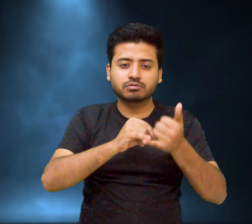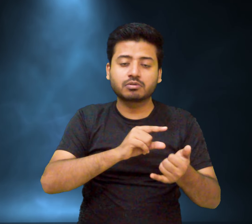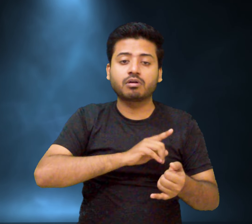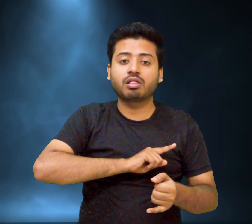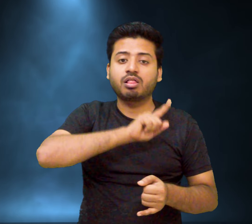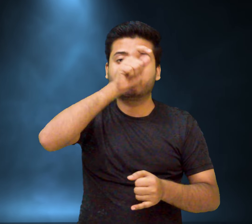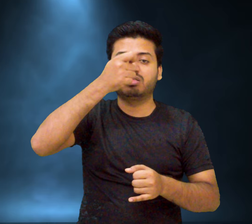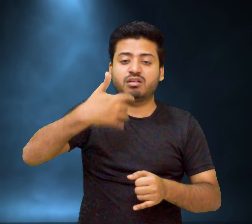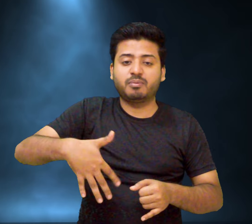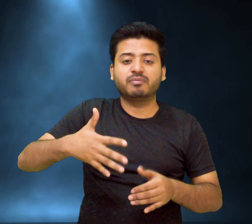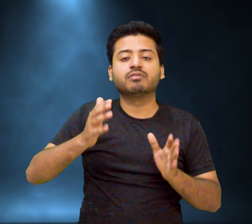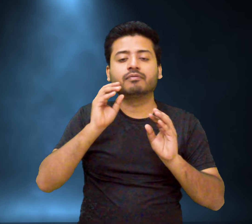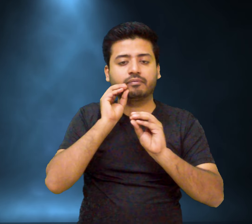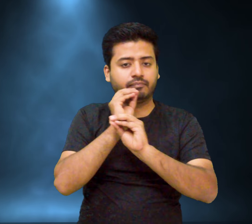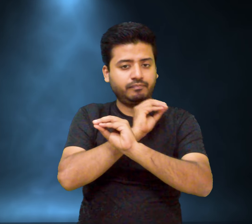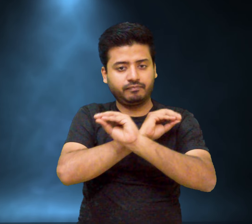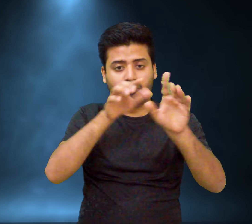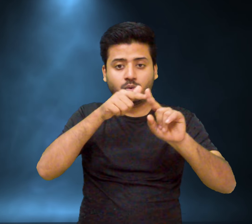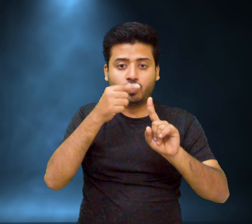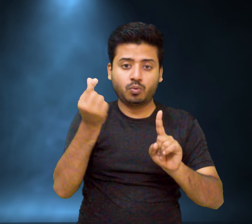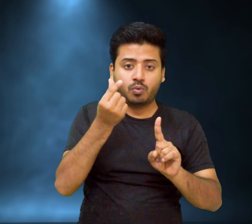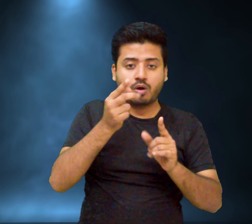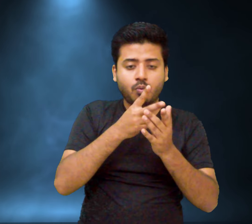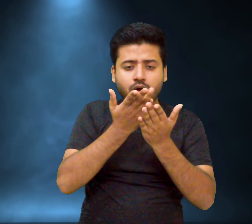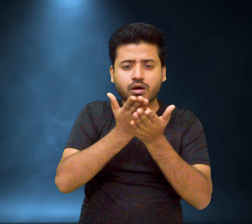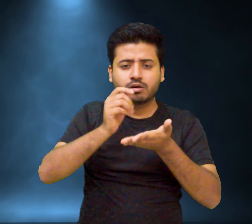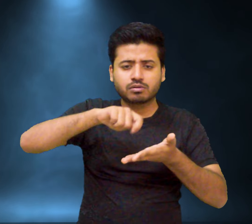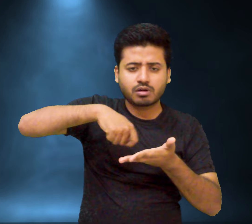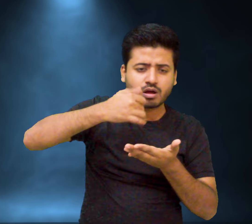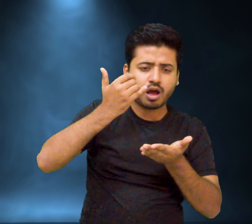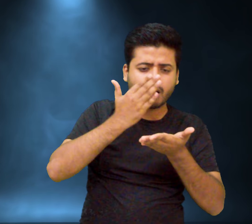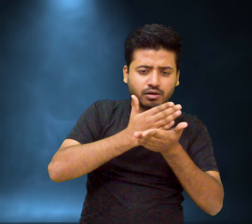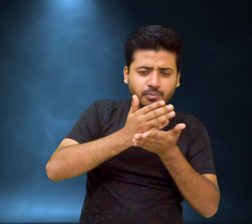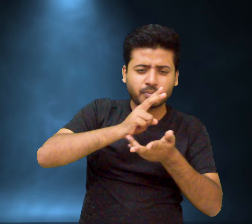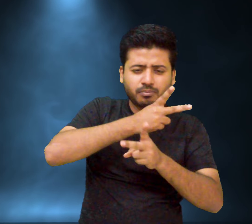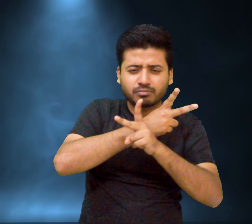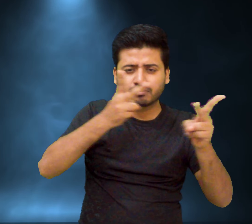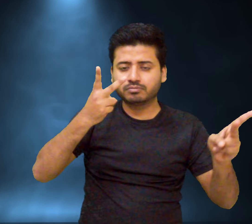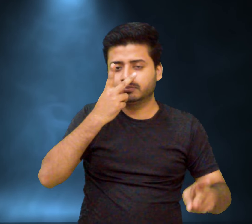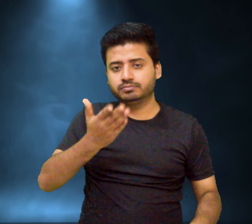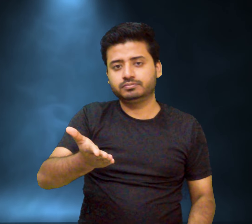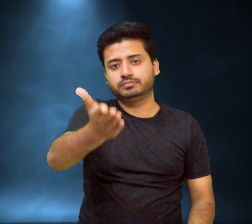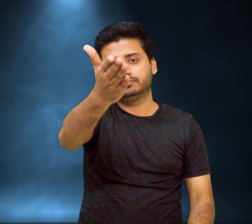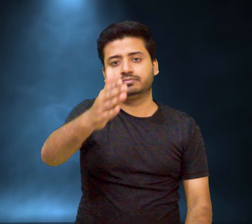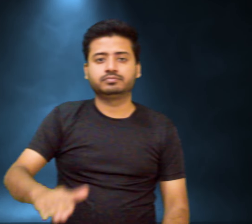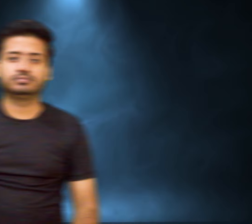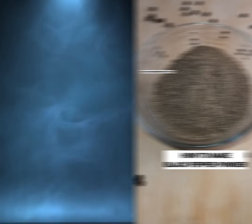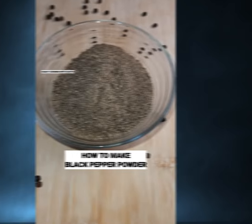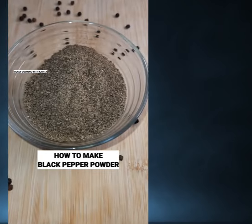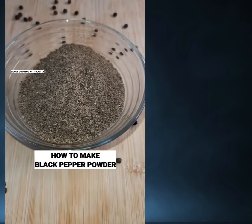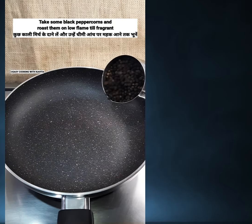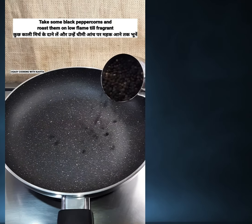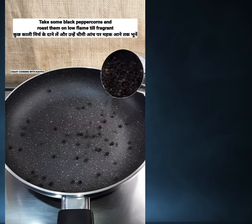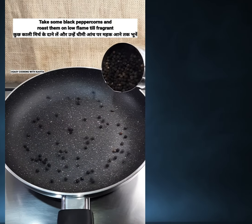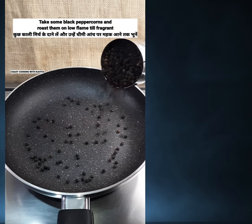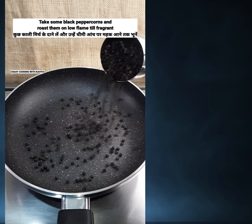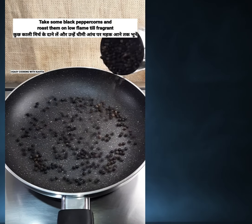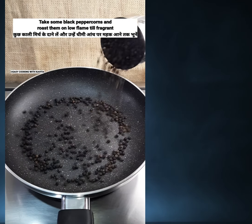common gastrointestinal issues. Stimulates enzymes. It stimulates the production of digestive enzymes in the pancreas and